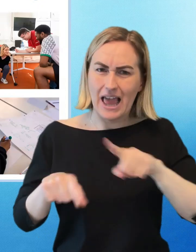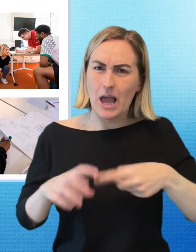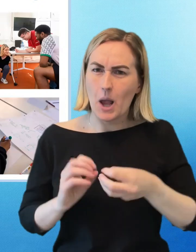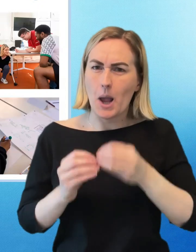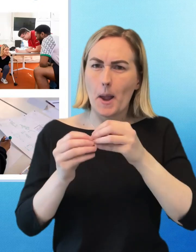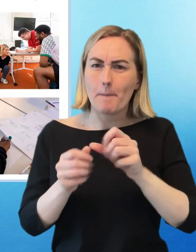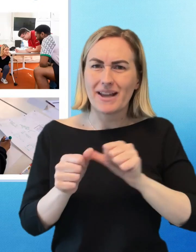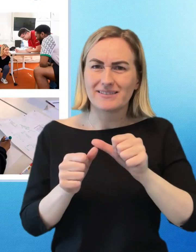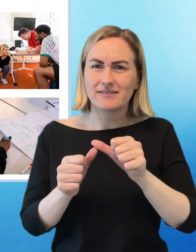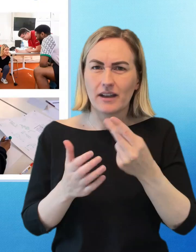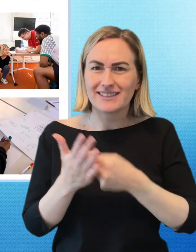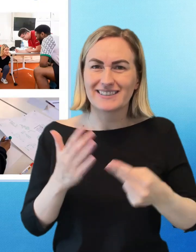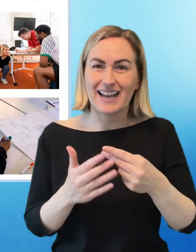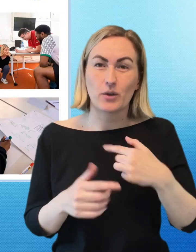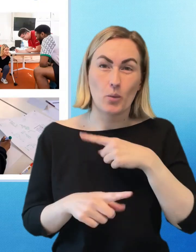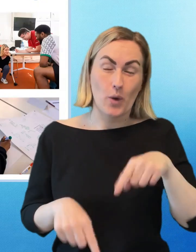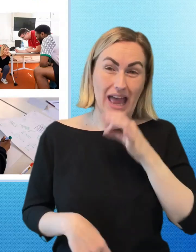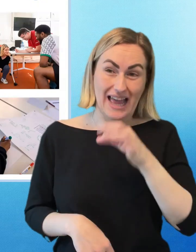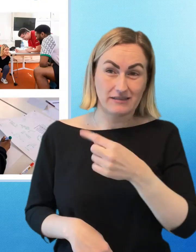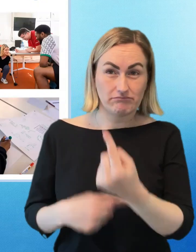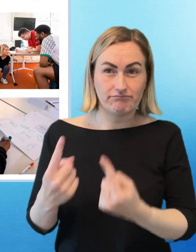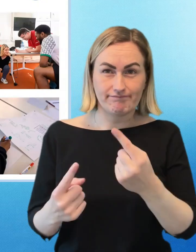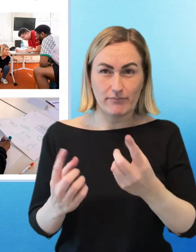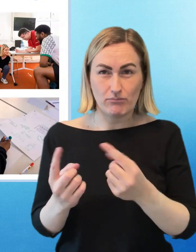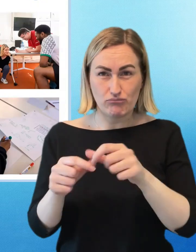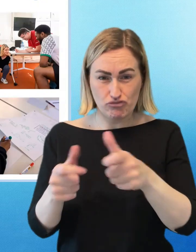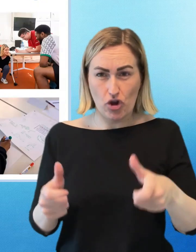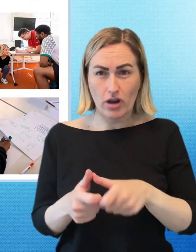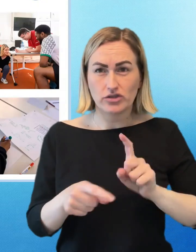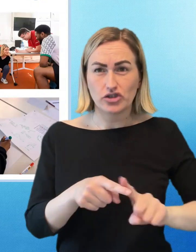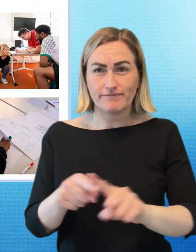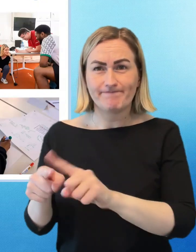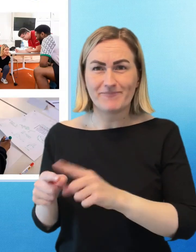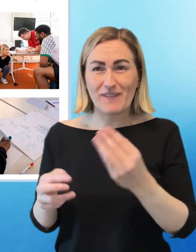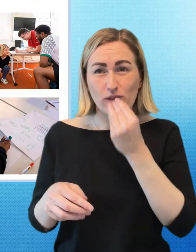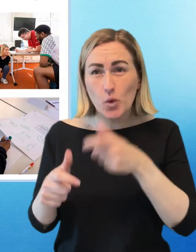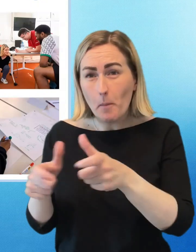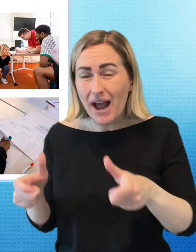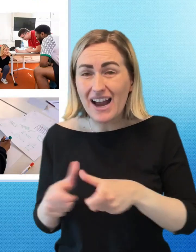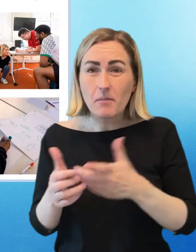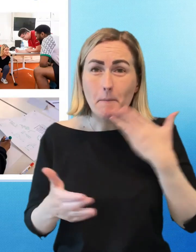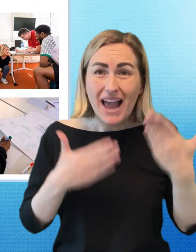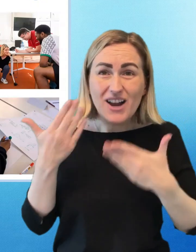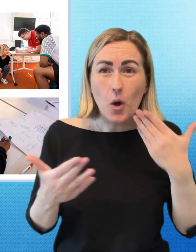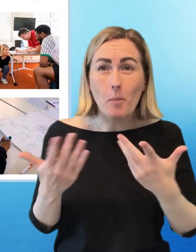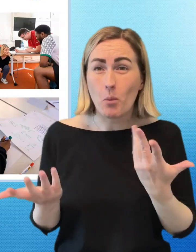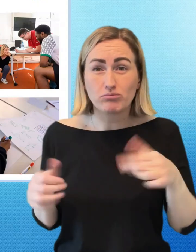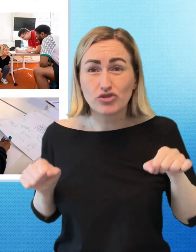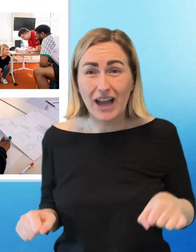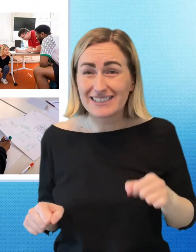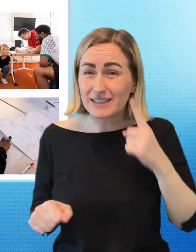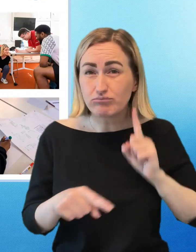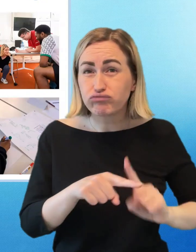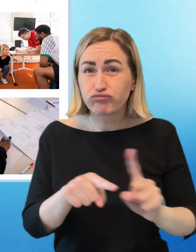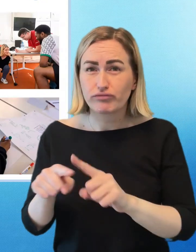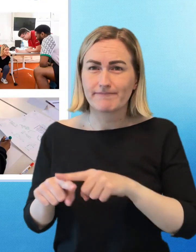we asked them to think about products such as food packaging, makeup containers, and even a simple office chair.